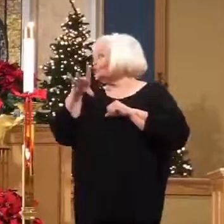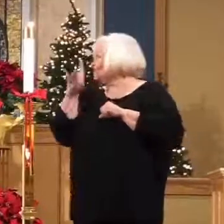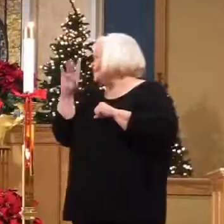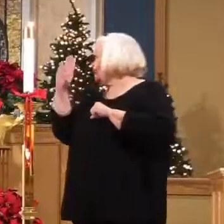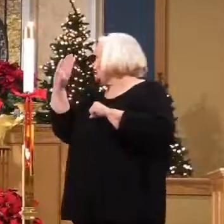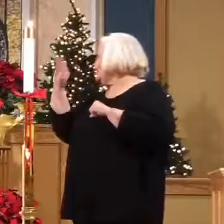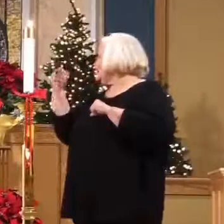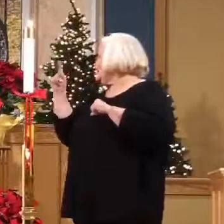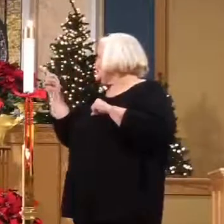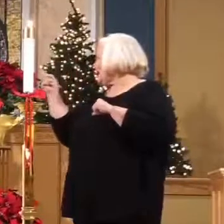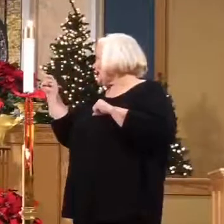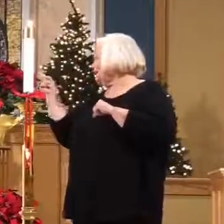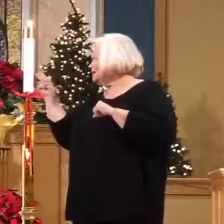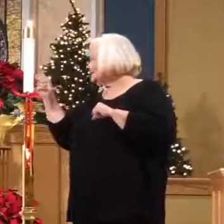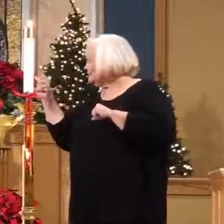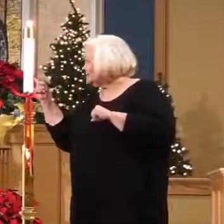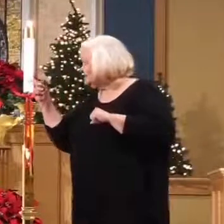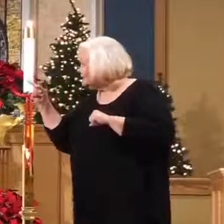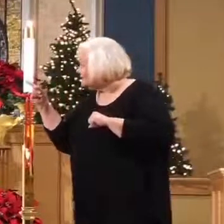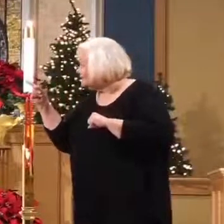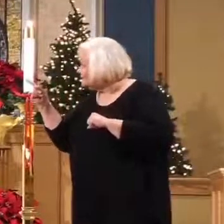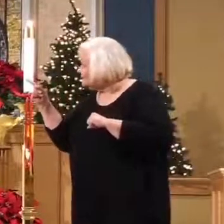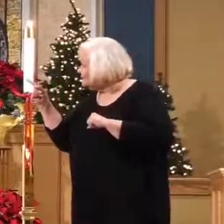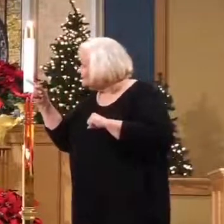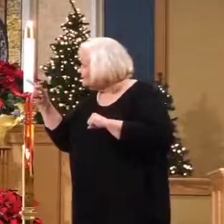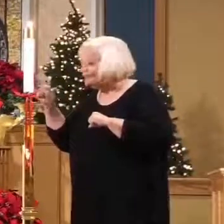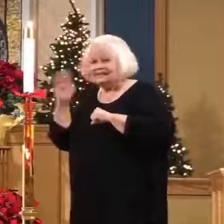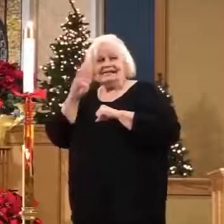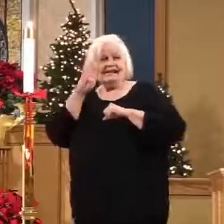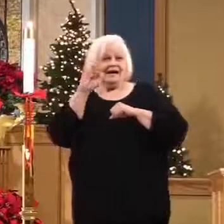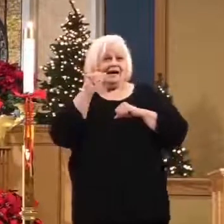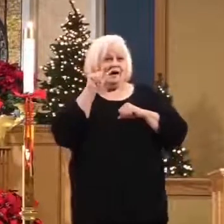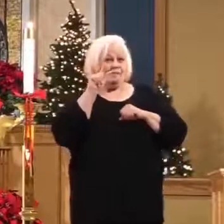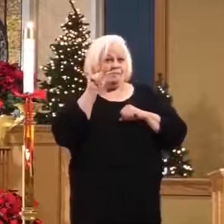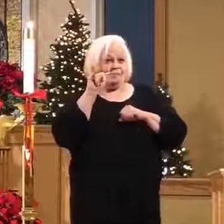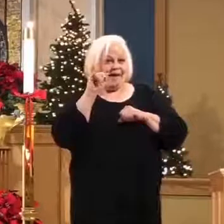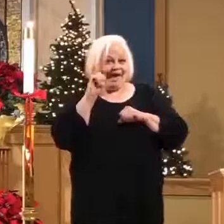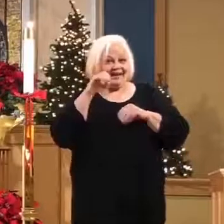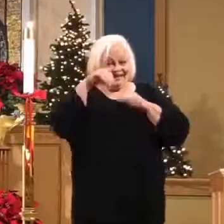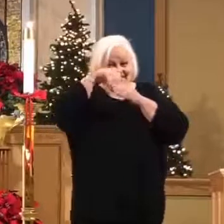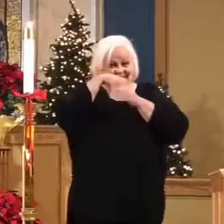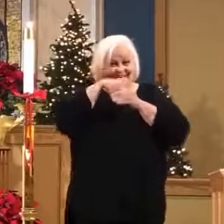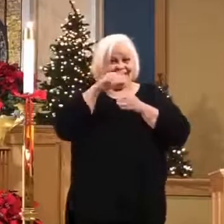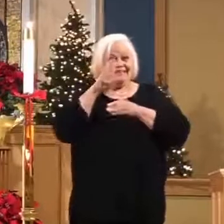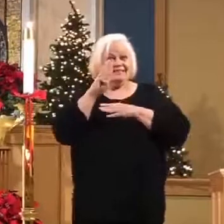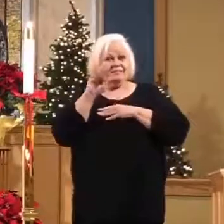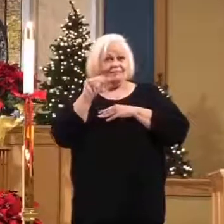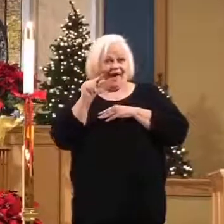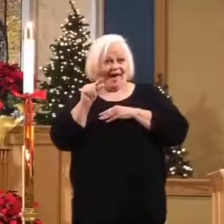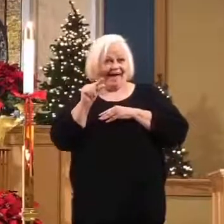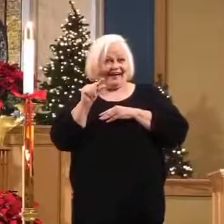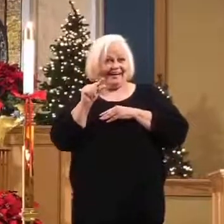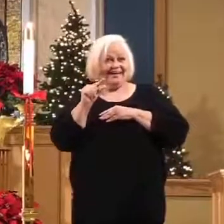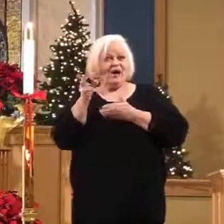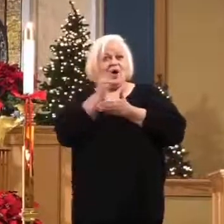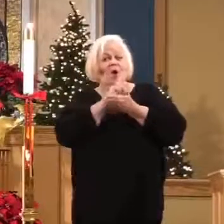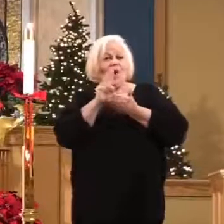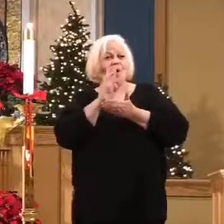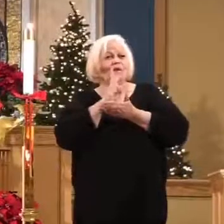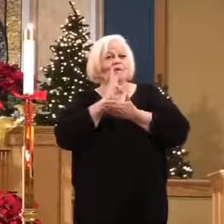baggie. That's the technical term for it, a baggie. And in the bag is holy